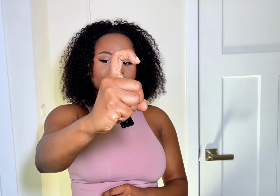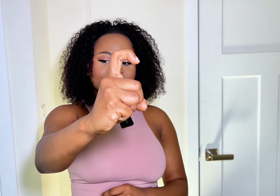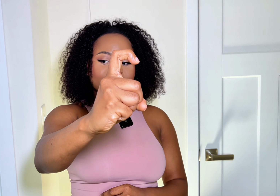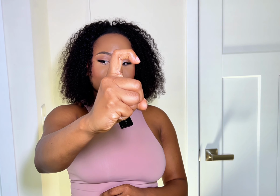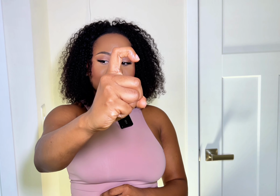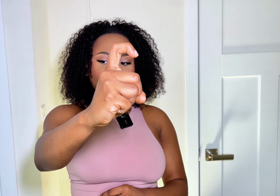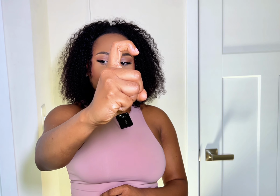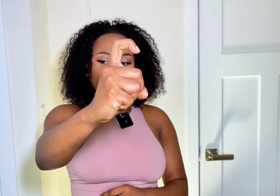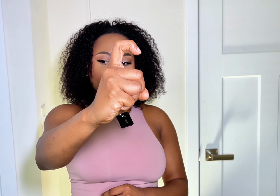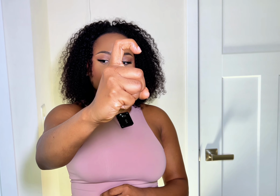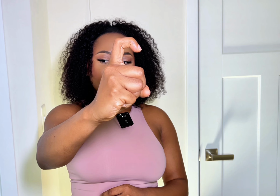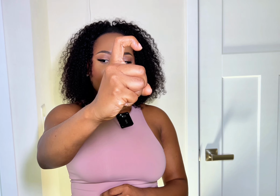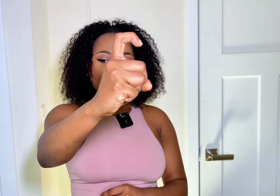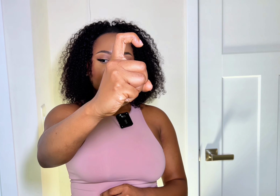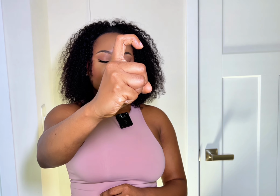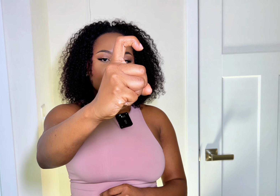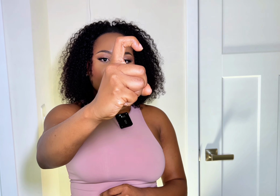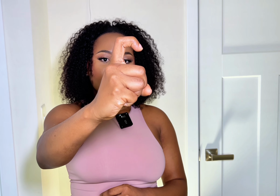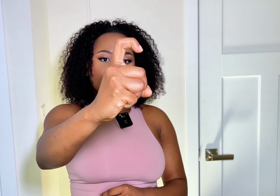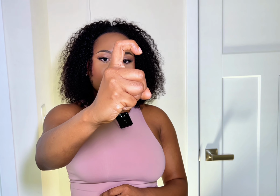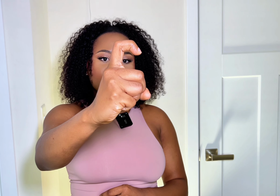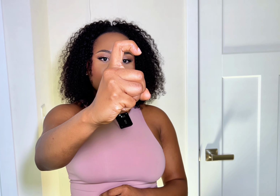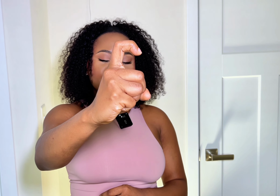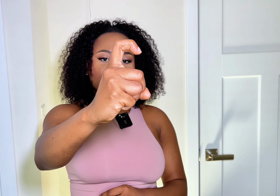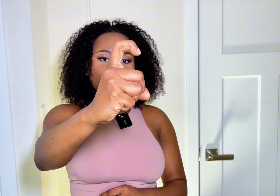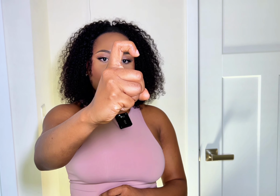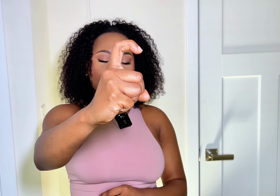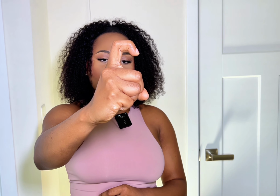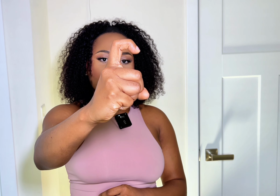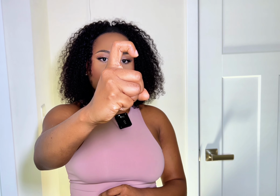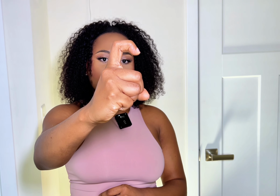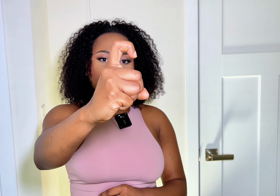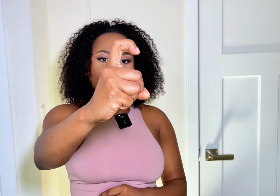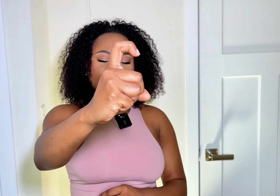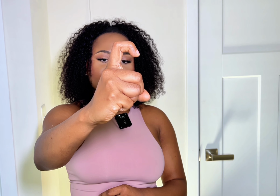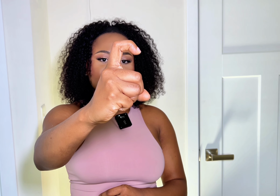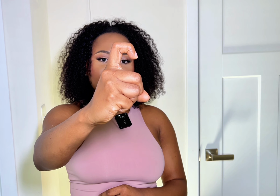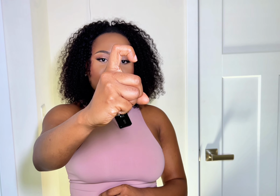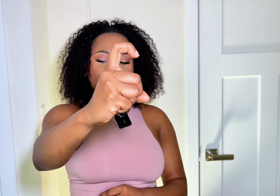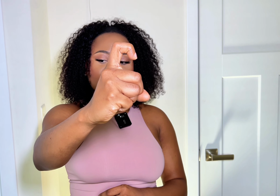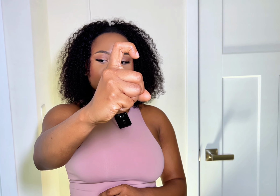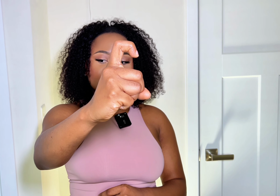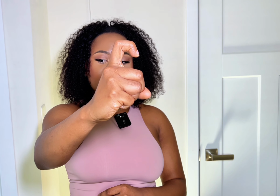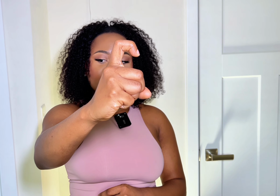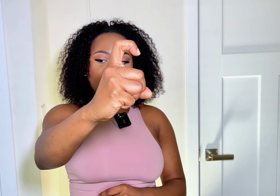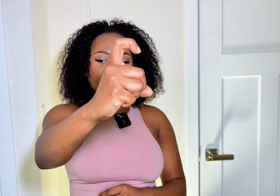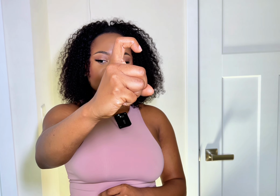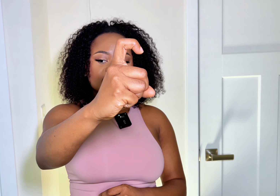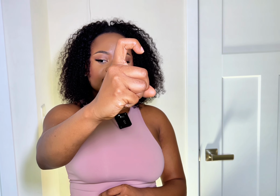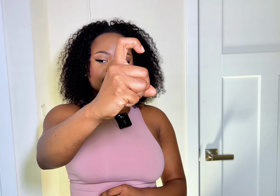X. So you have your index finger all curled up like this, makes the sign X. This